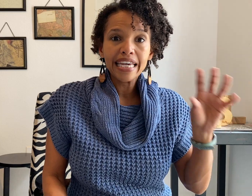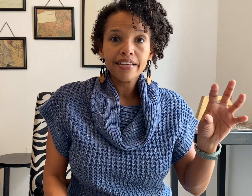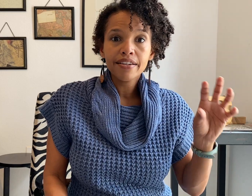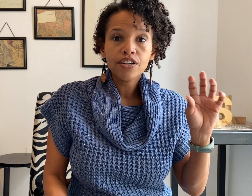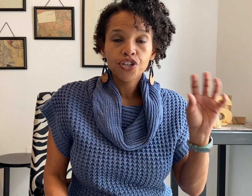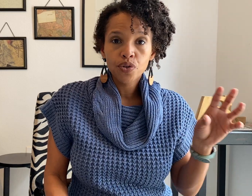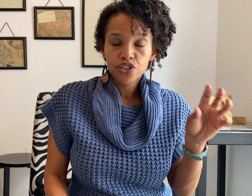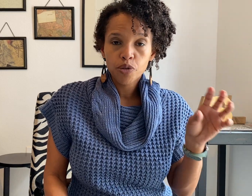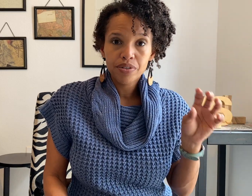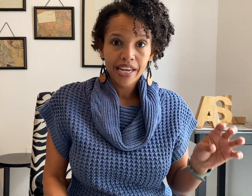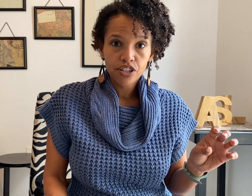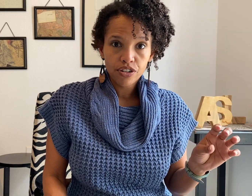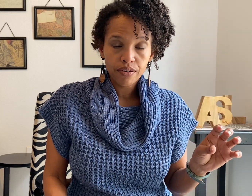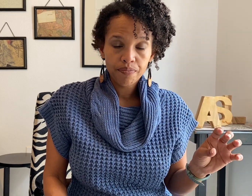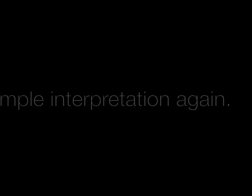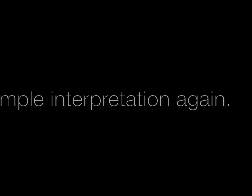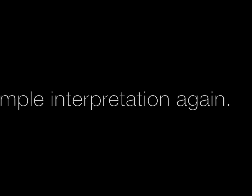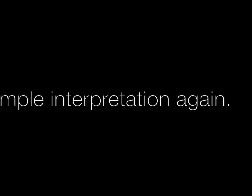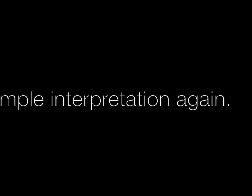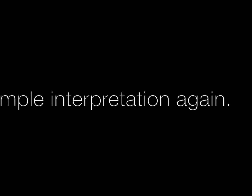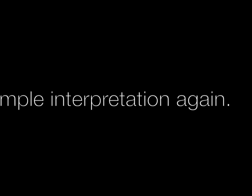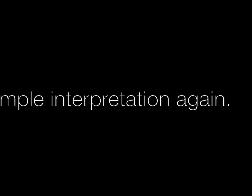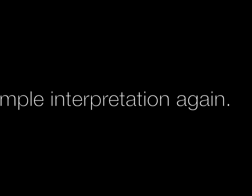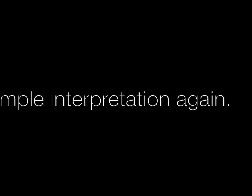in your interpretation.